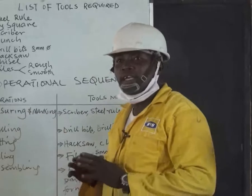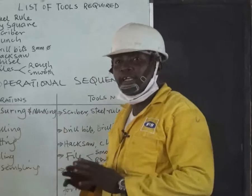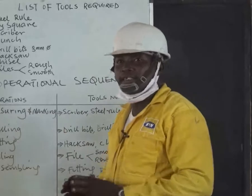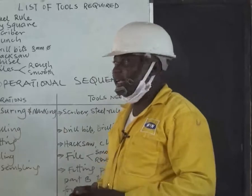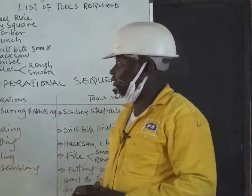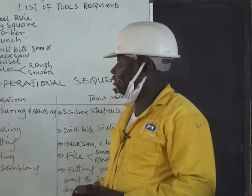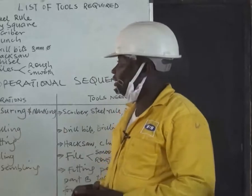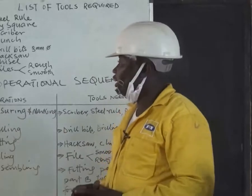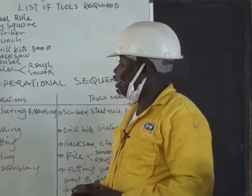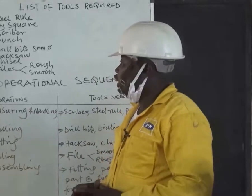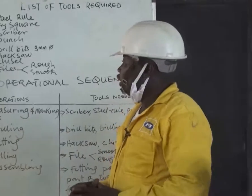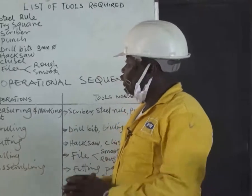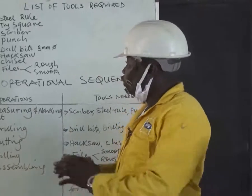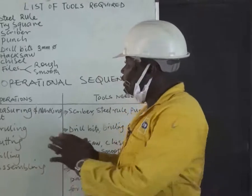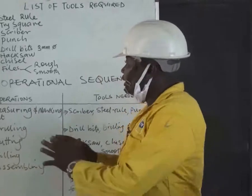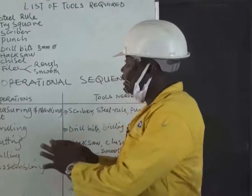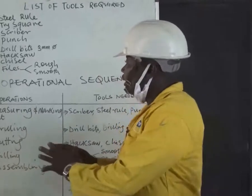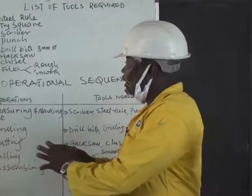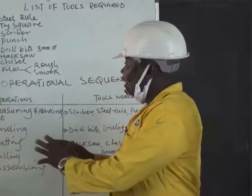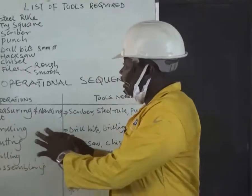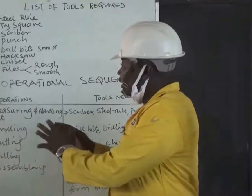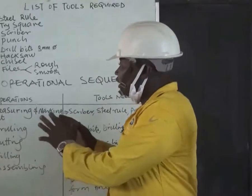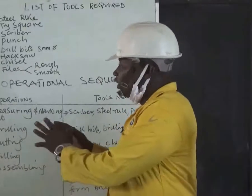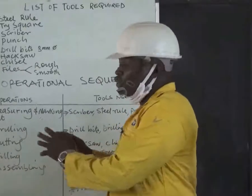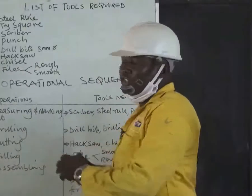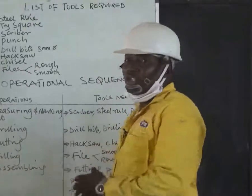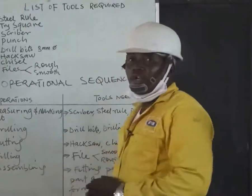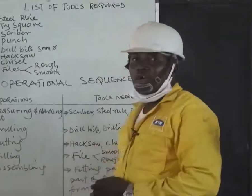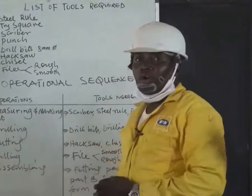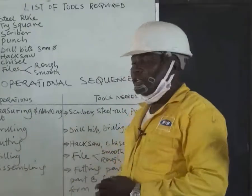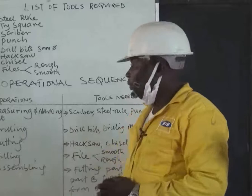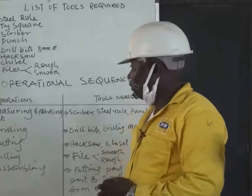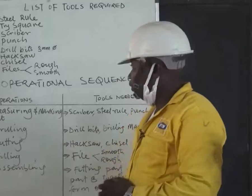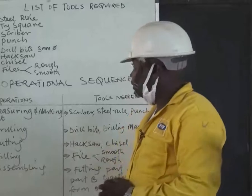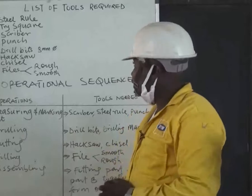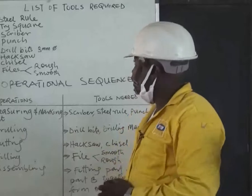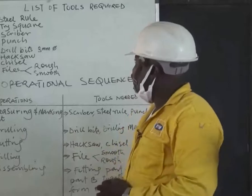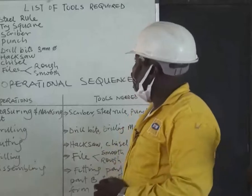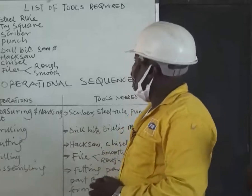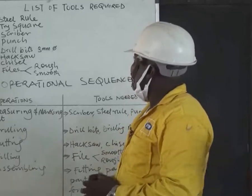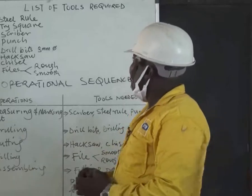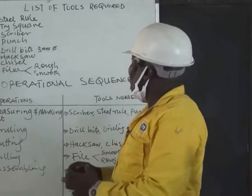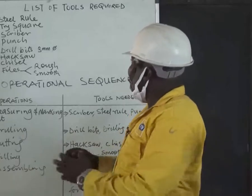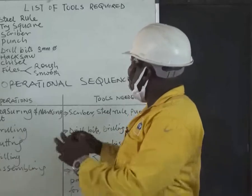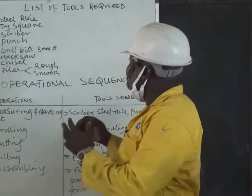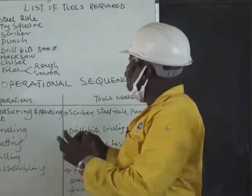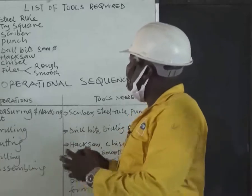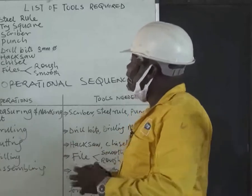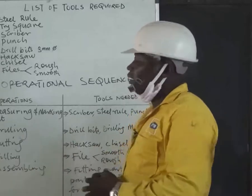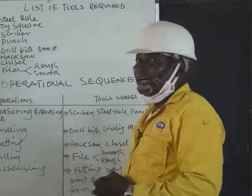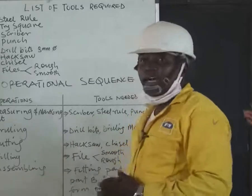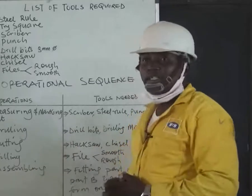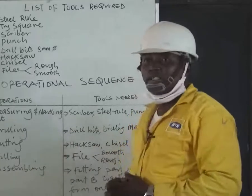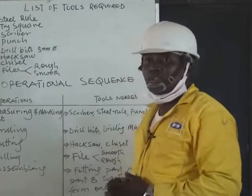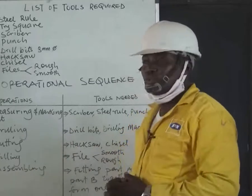fitting exercise, using the sketch on the blackboard and the